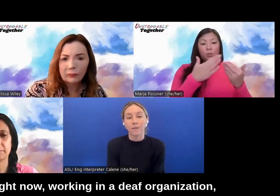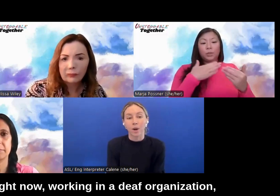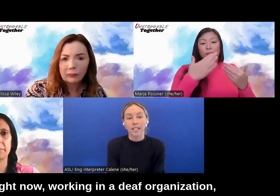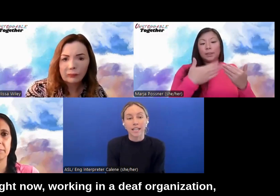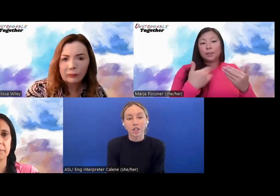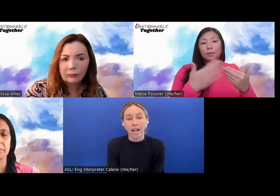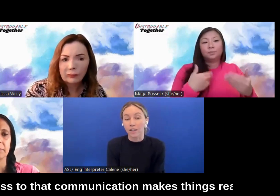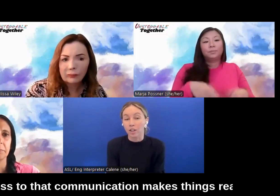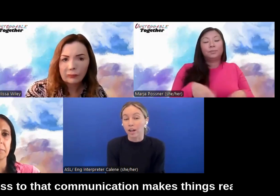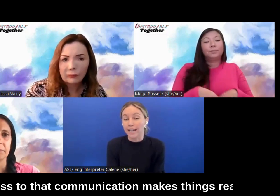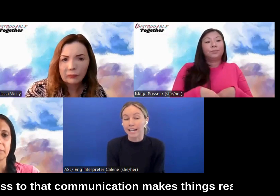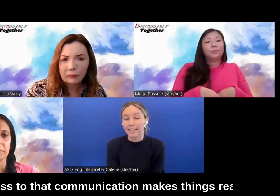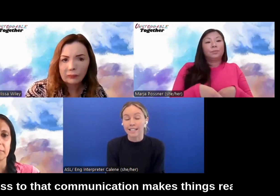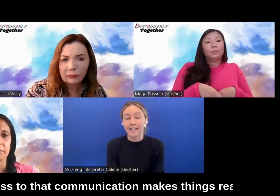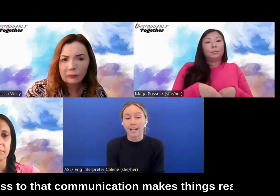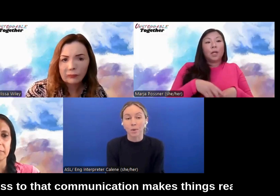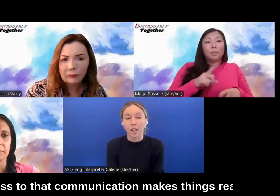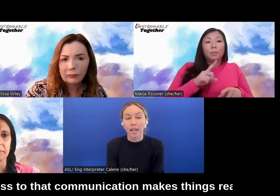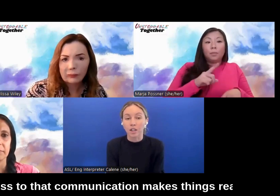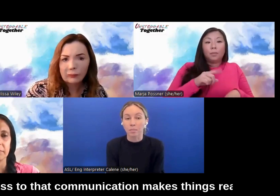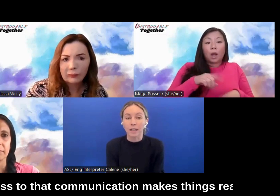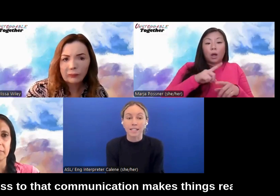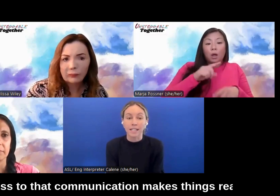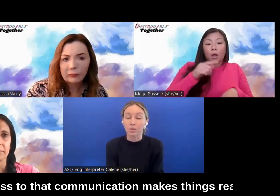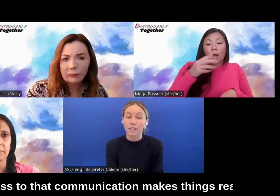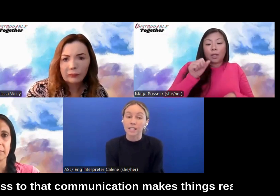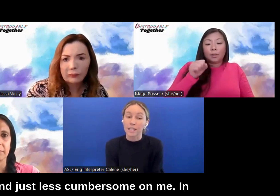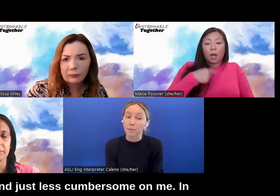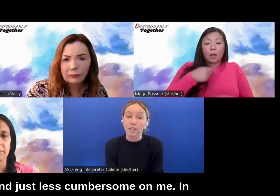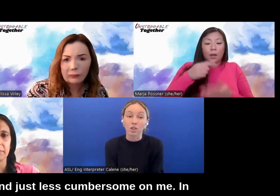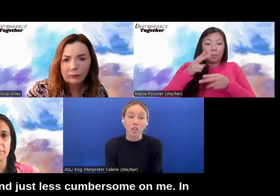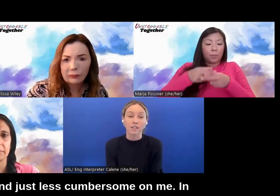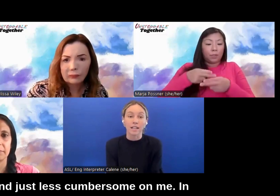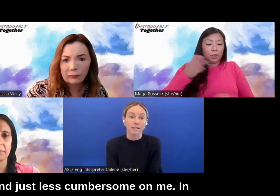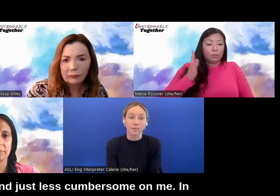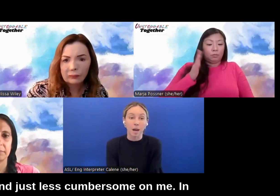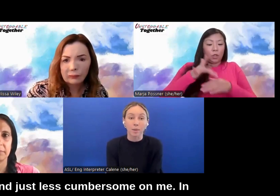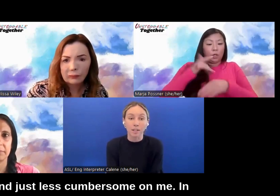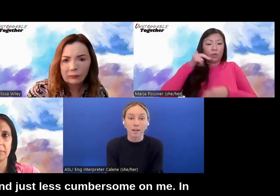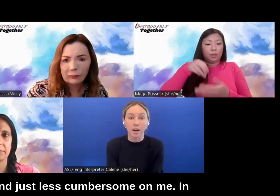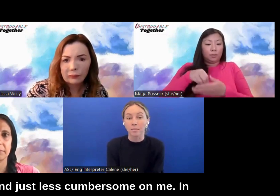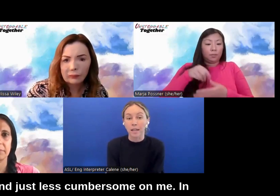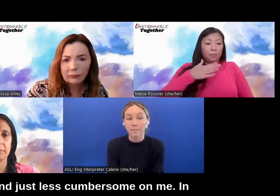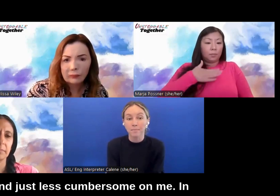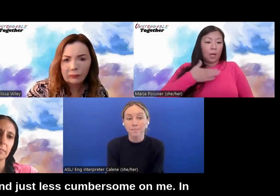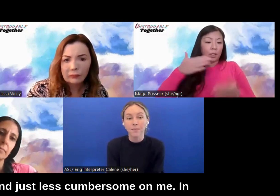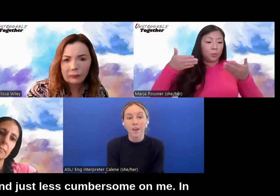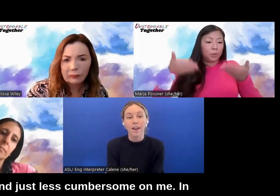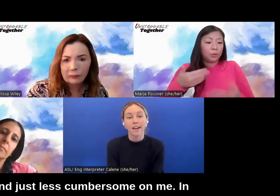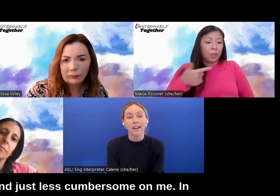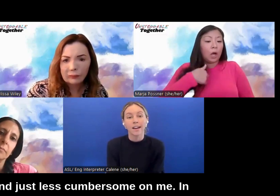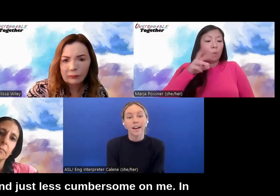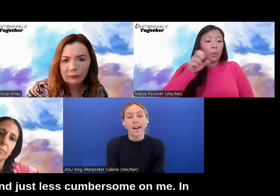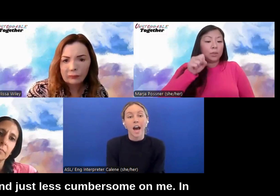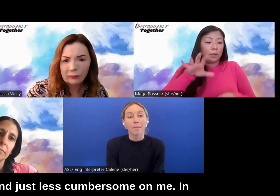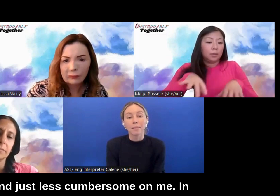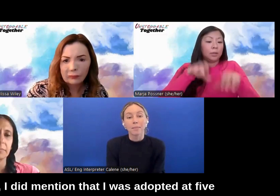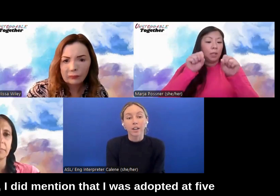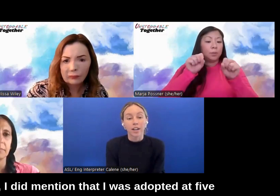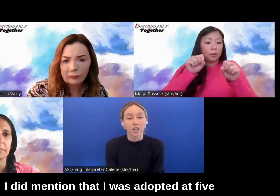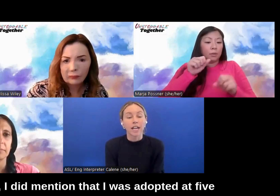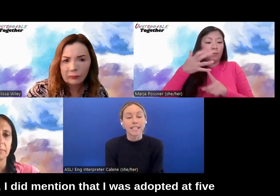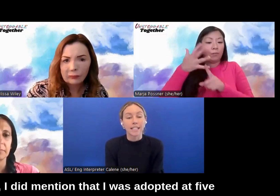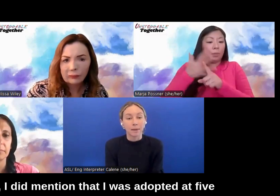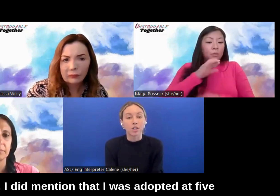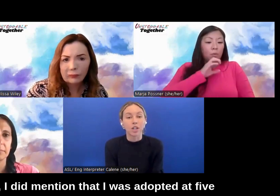working in a deaf organization, having direct access to that communication makes things really seamless and just less cumbersome on me. In